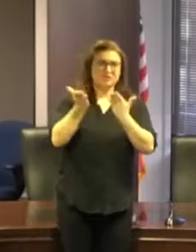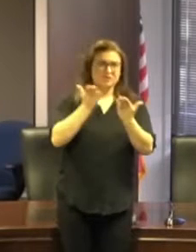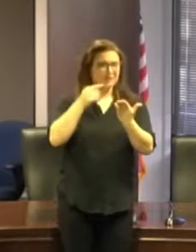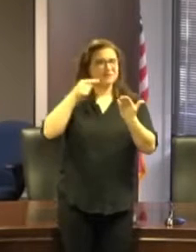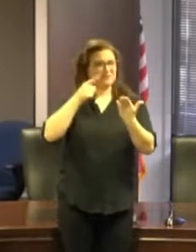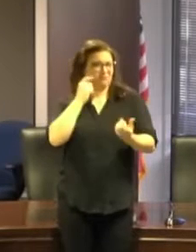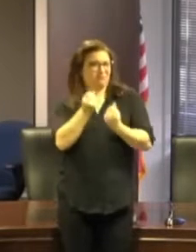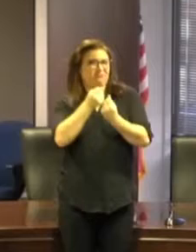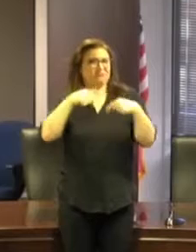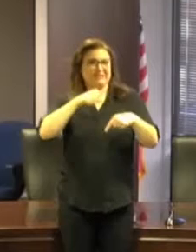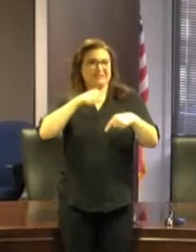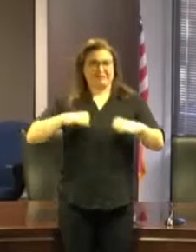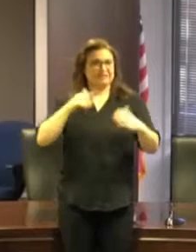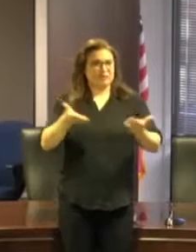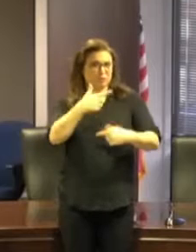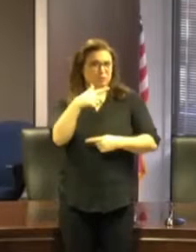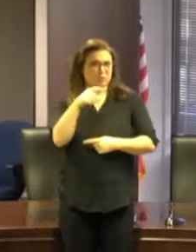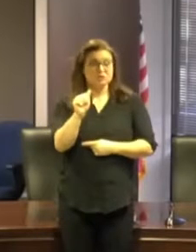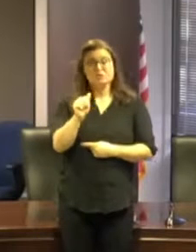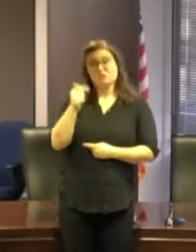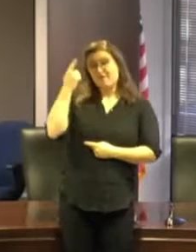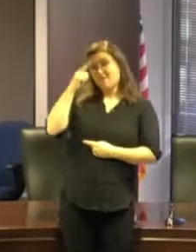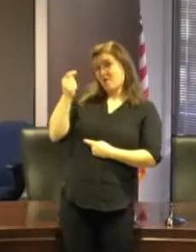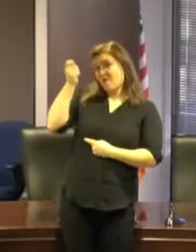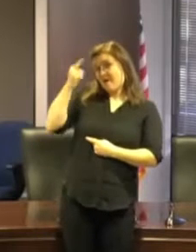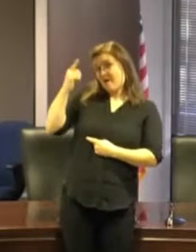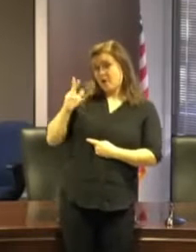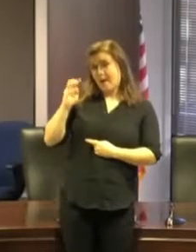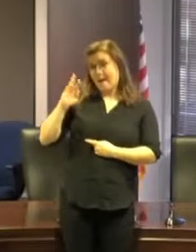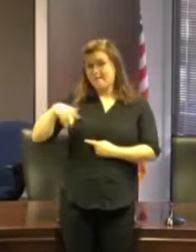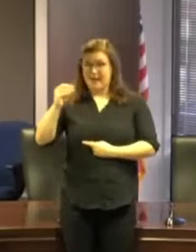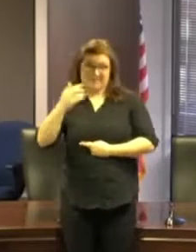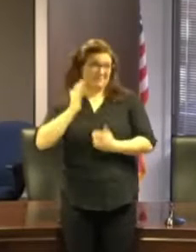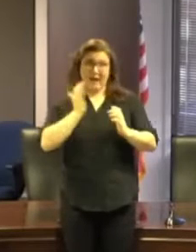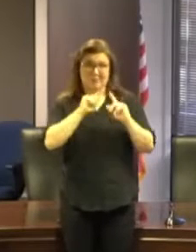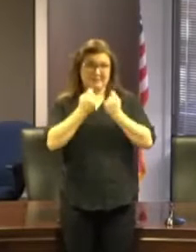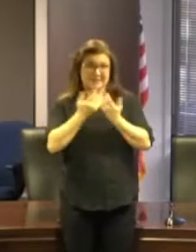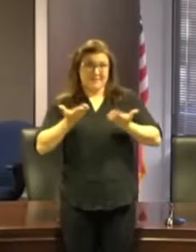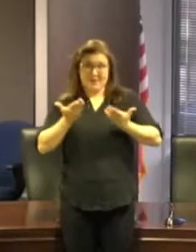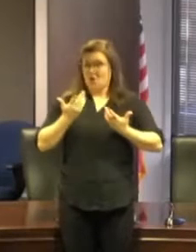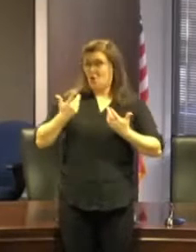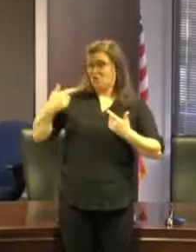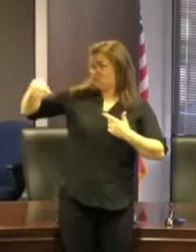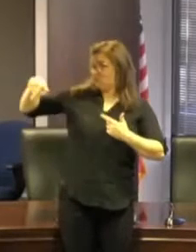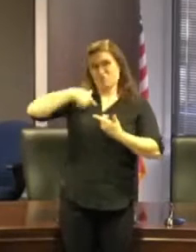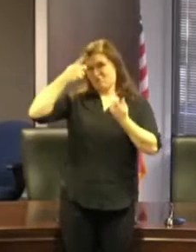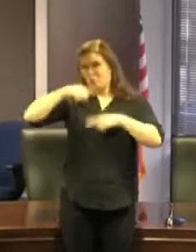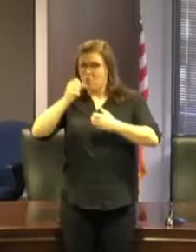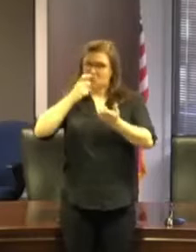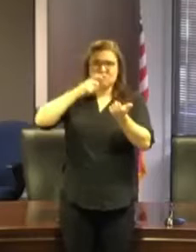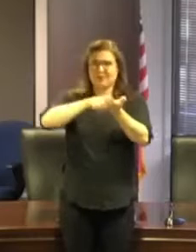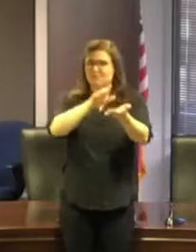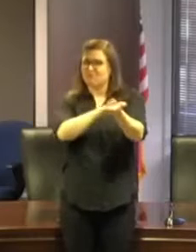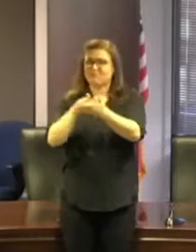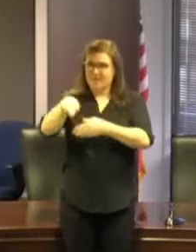And on behalf of Governor Kemp and the whole team here at DCH, we wanted to recognize them. I also